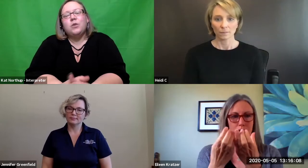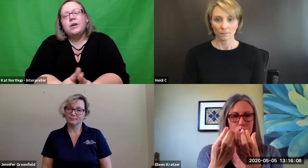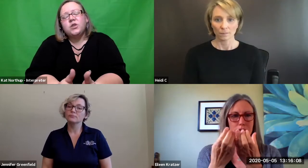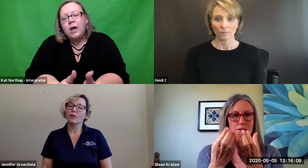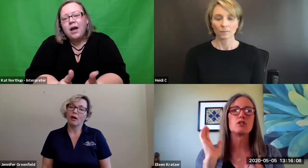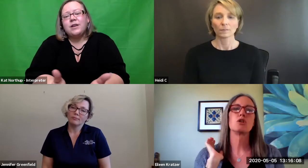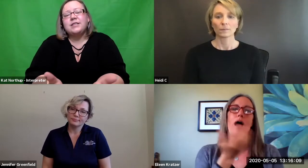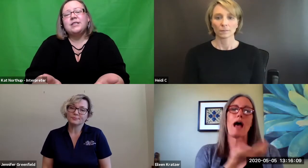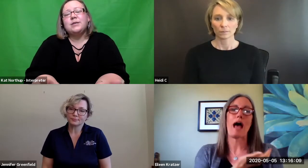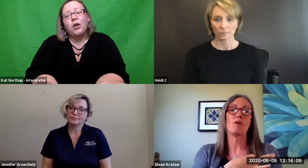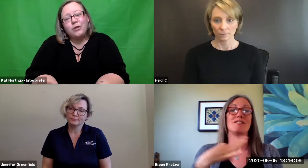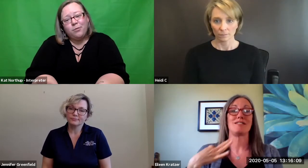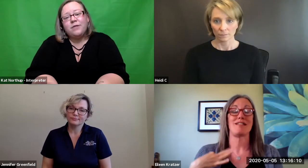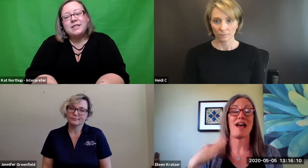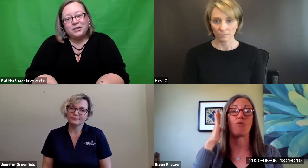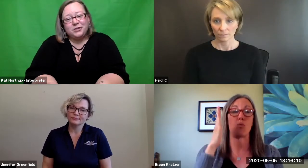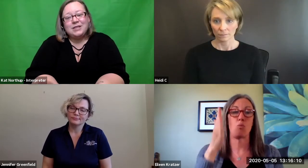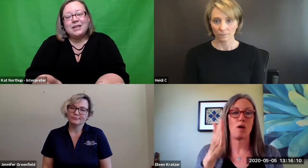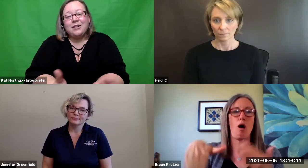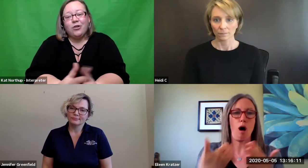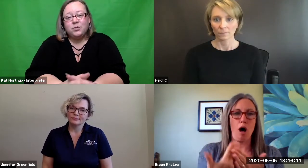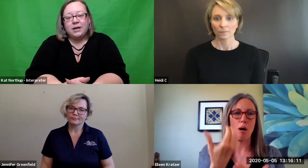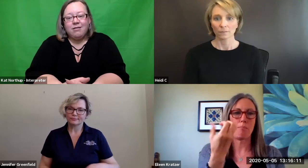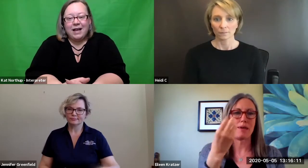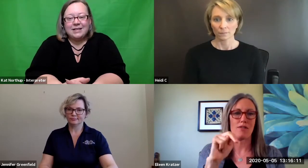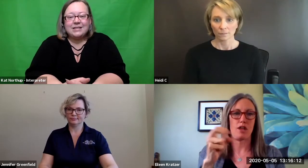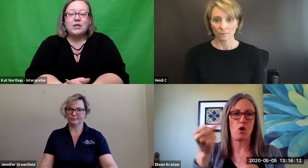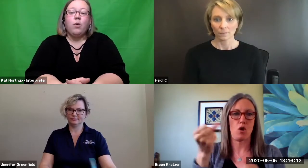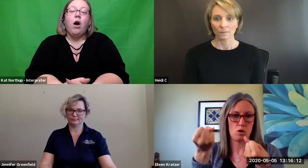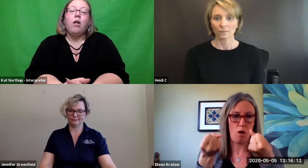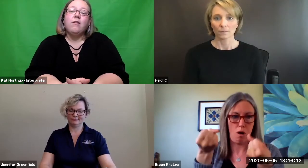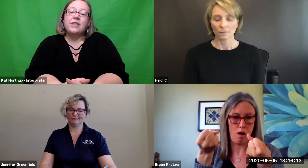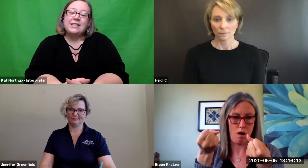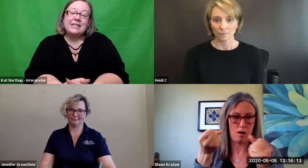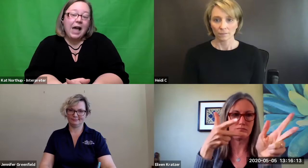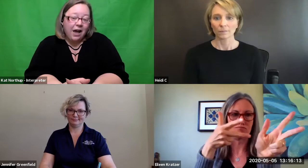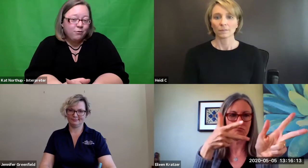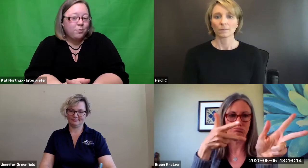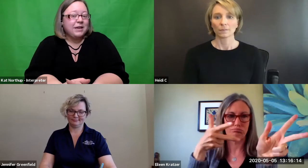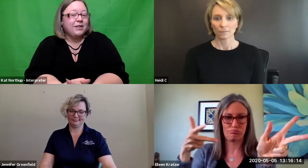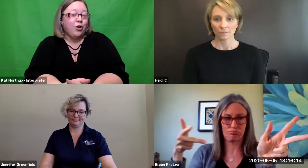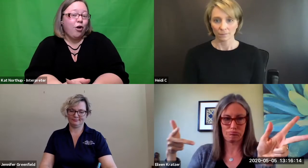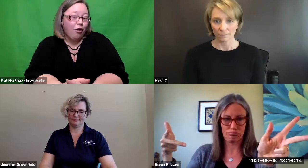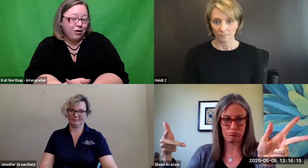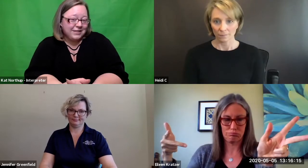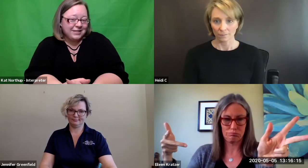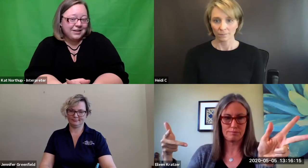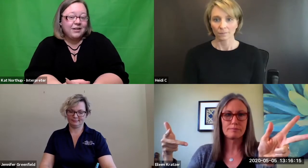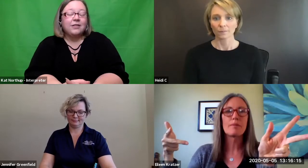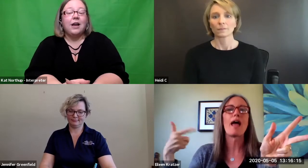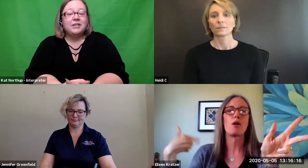And so we do have a smaller number of seniors in our graduating class. And so all of the staff will be in their